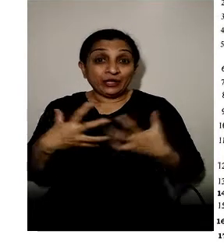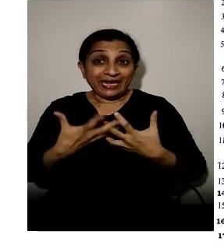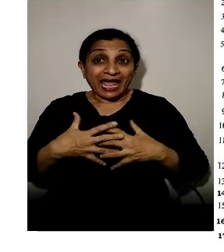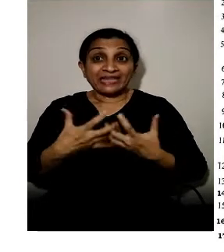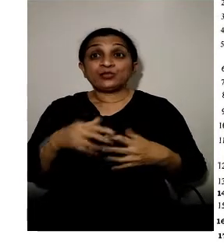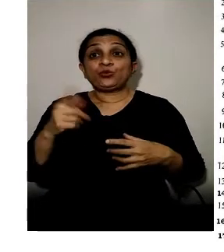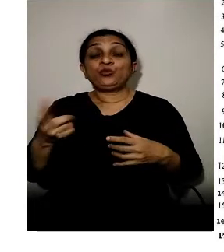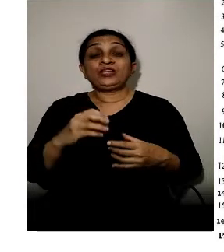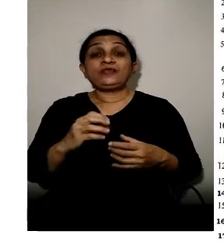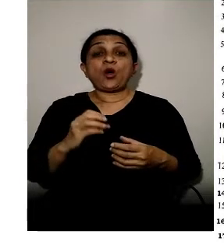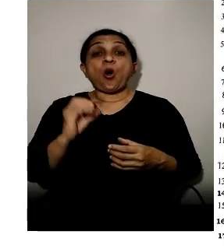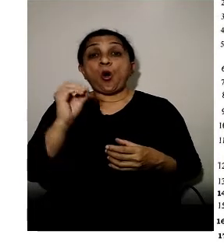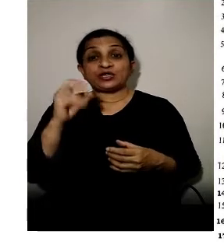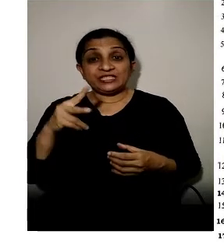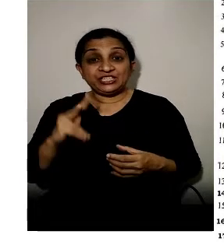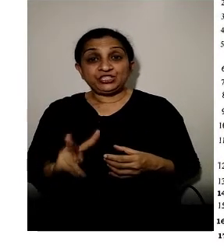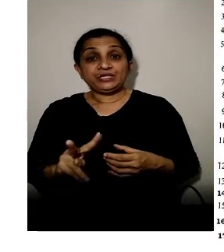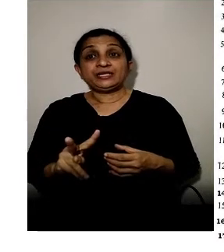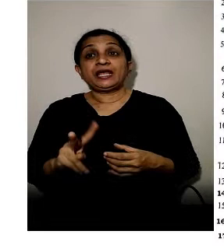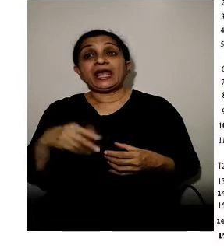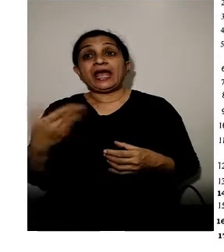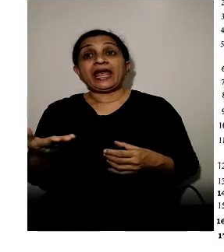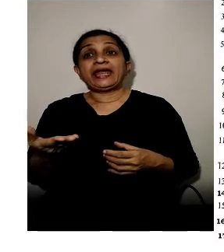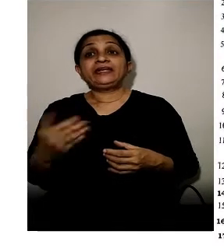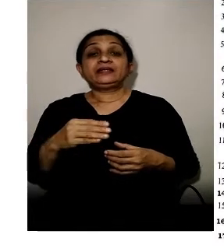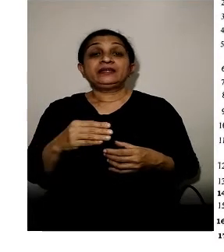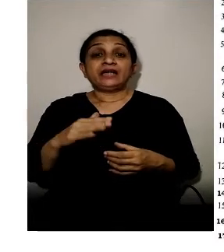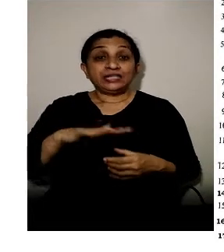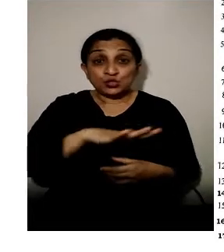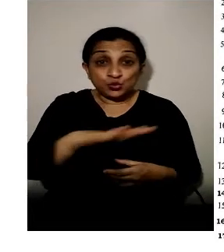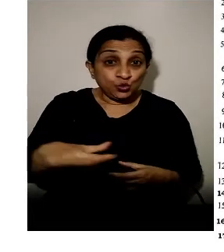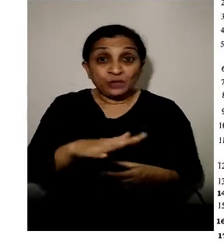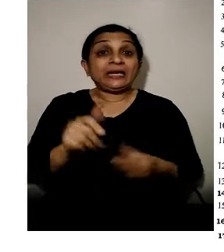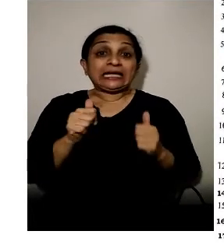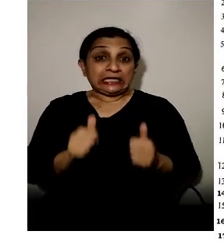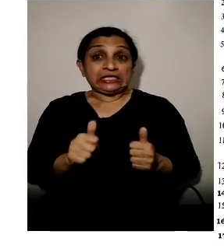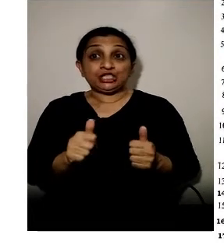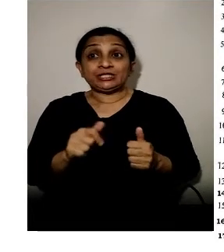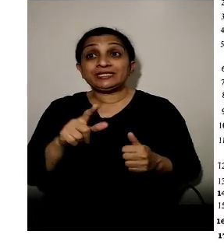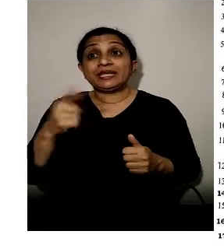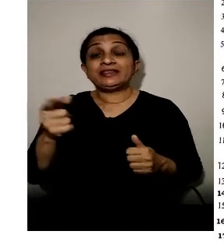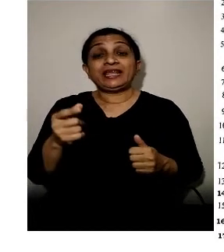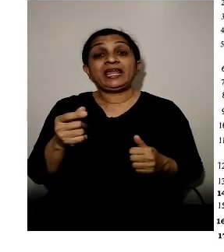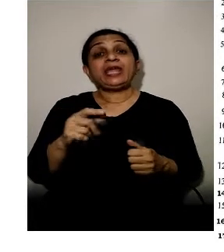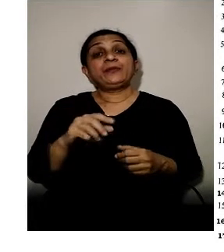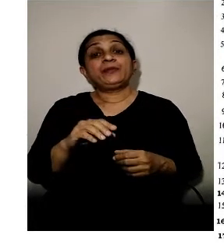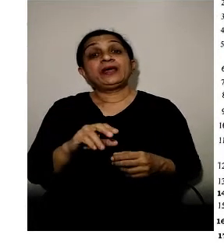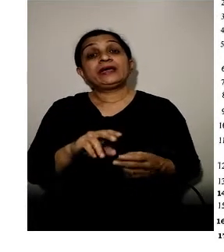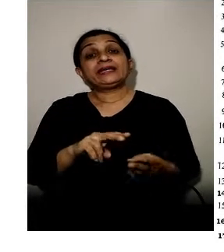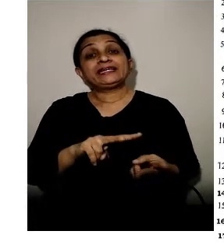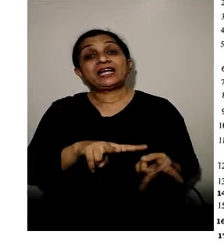react with oxygen and under suitable conditions they